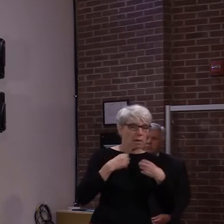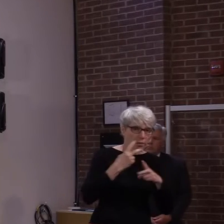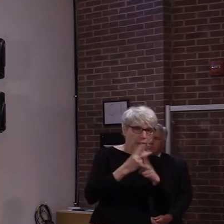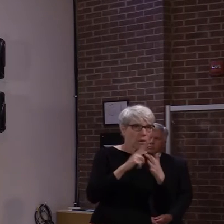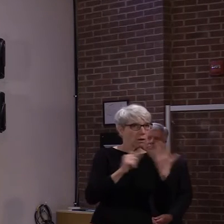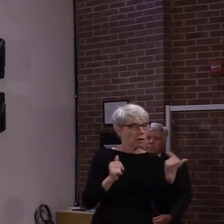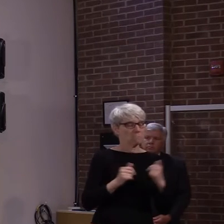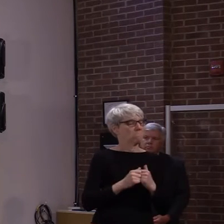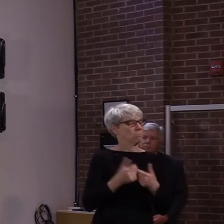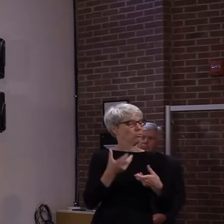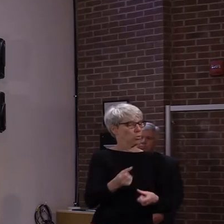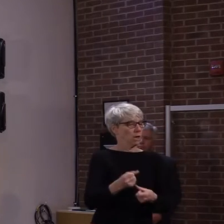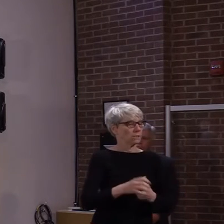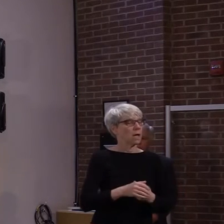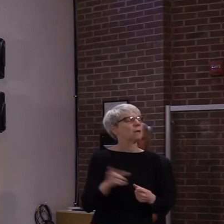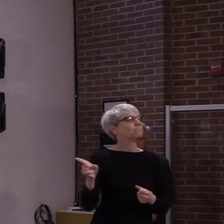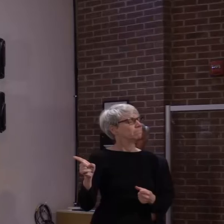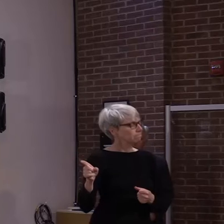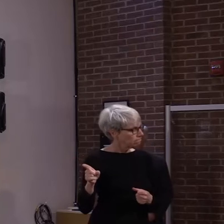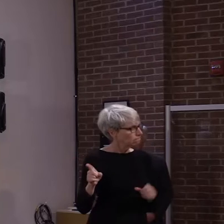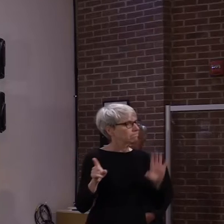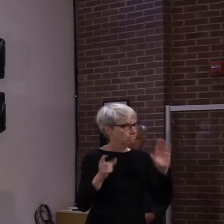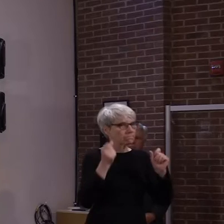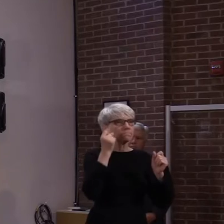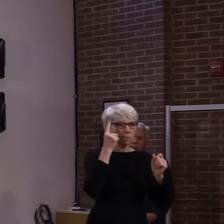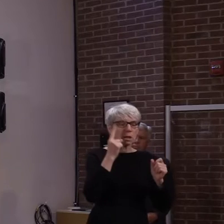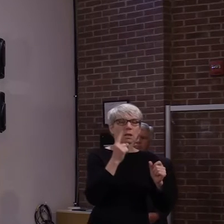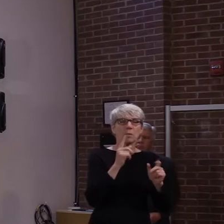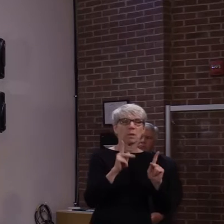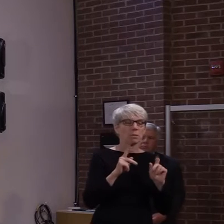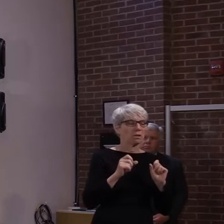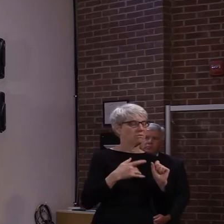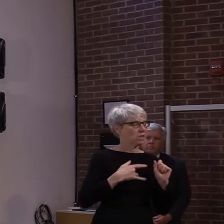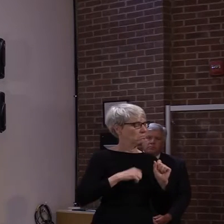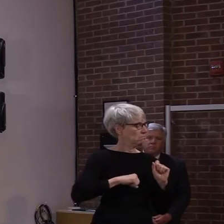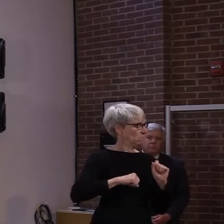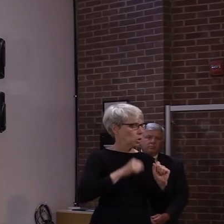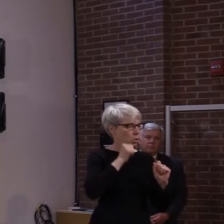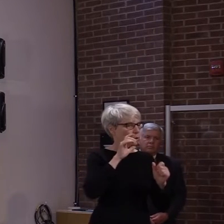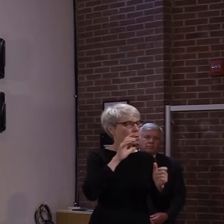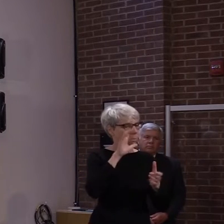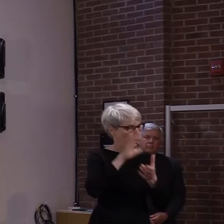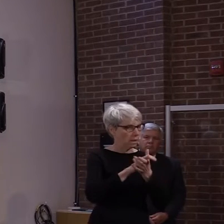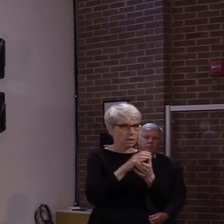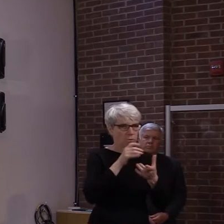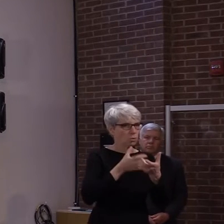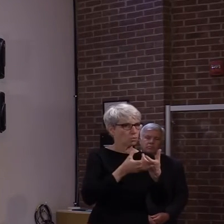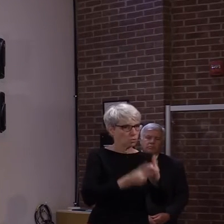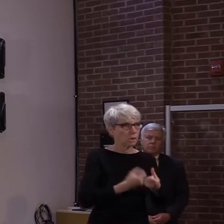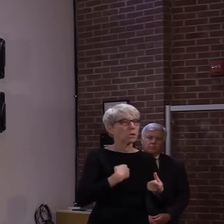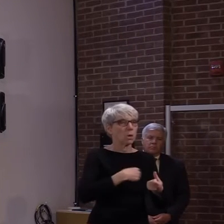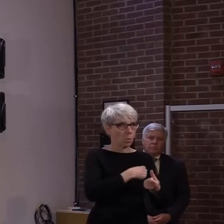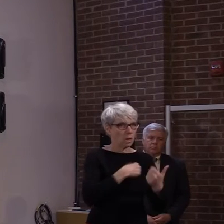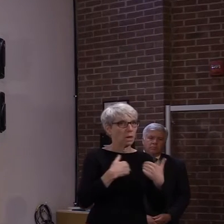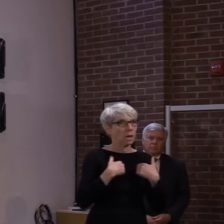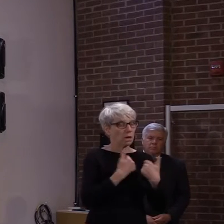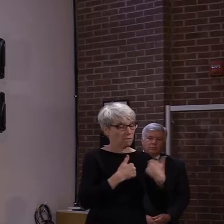but there are those of us who are in positions to make sure that doesn't happen.